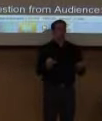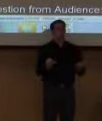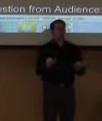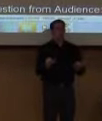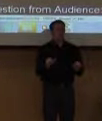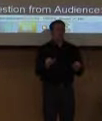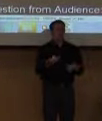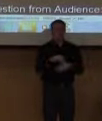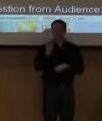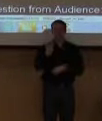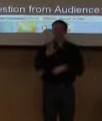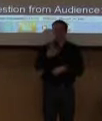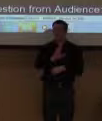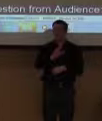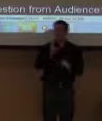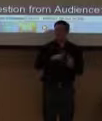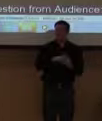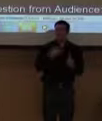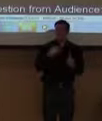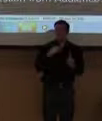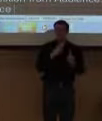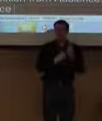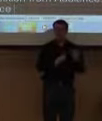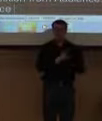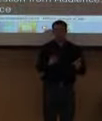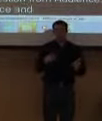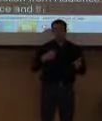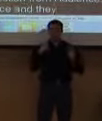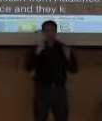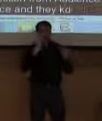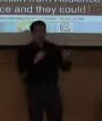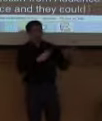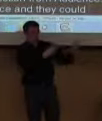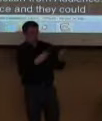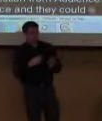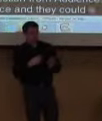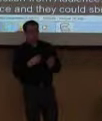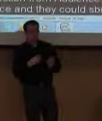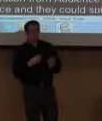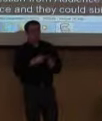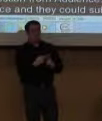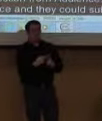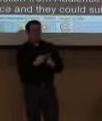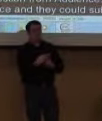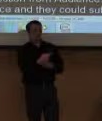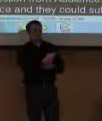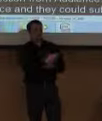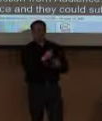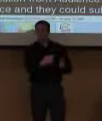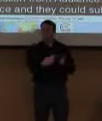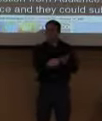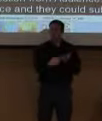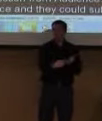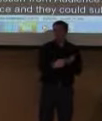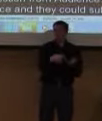submit their assignments, have a copy loaded up, that you could then grab, and then you two could continue to chat about